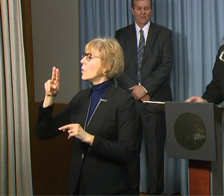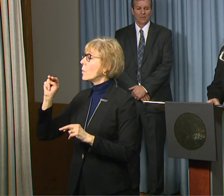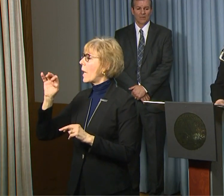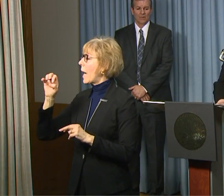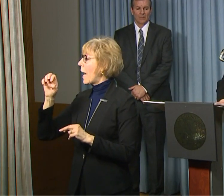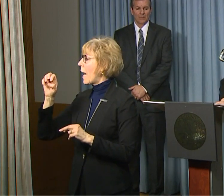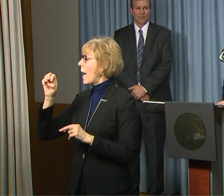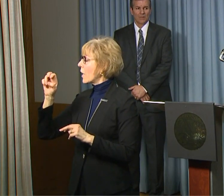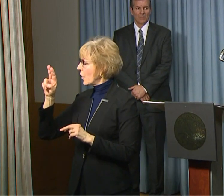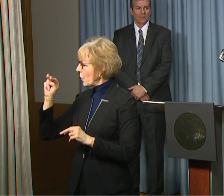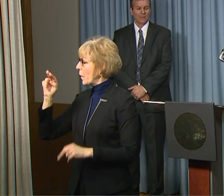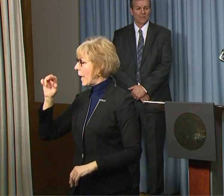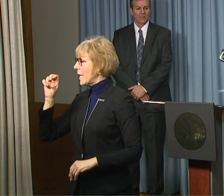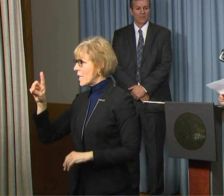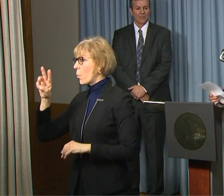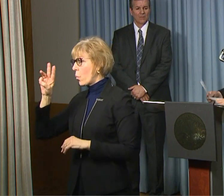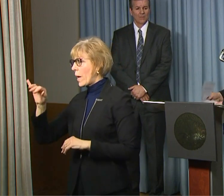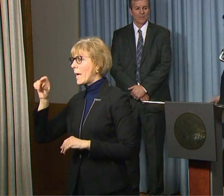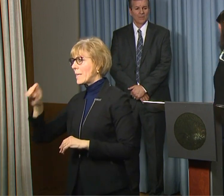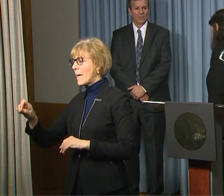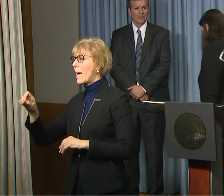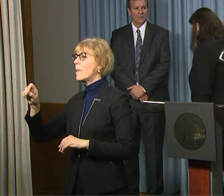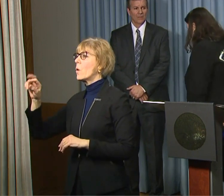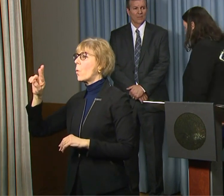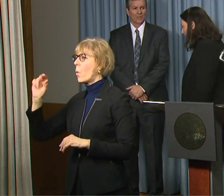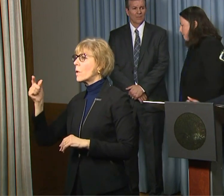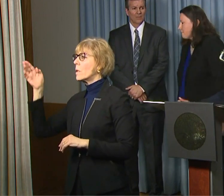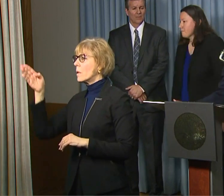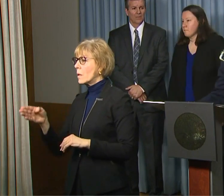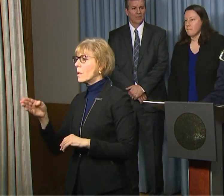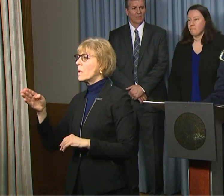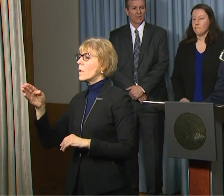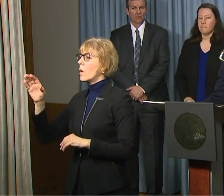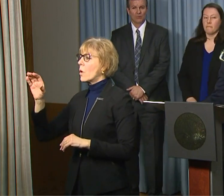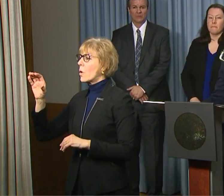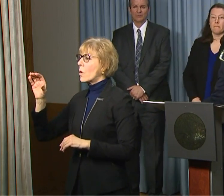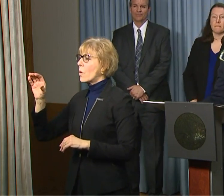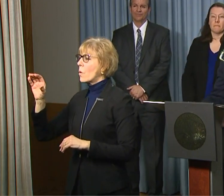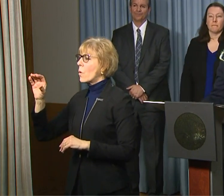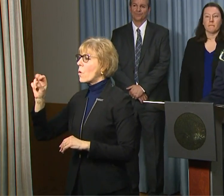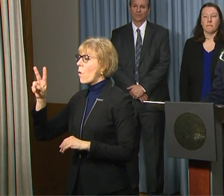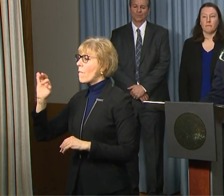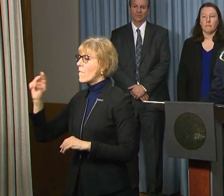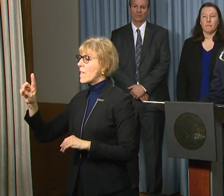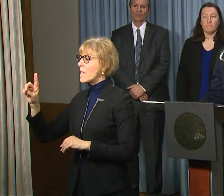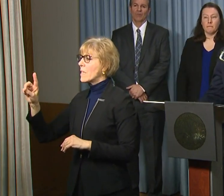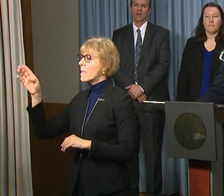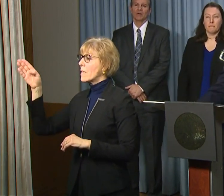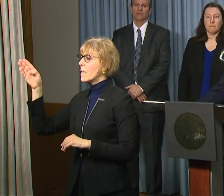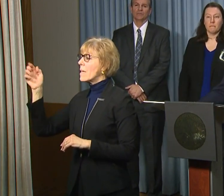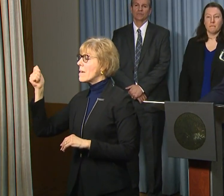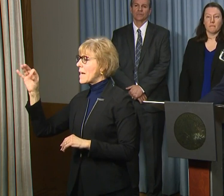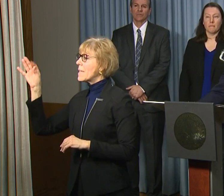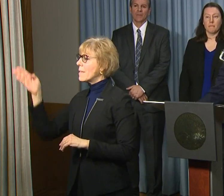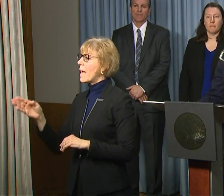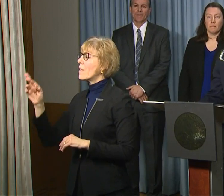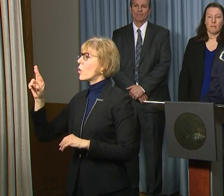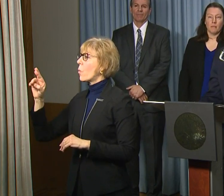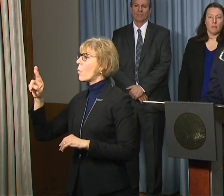milehighunitedway.org/COVID-relief. Again, this is time for us to rise up, Denver. We have a lot of needs to help those who may be in need here. Yes.